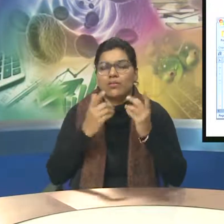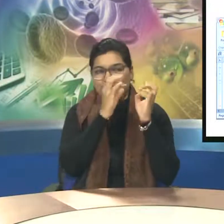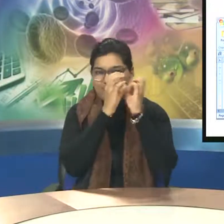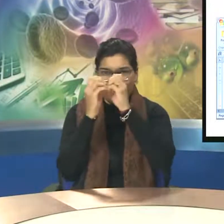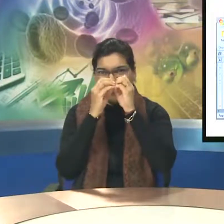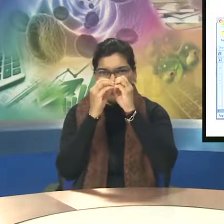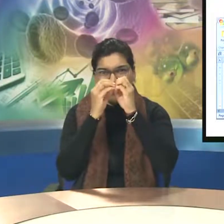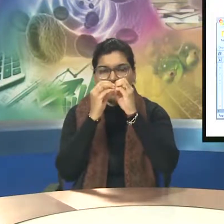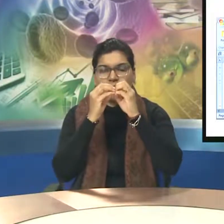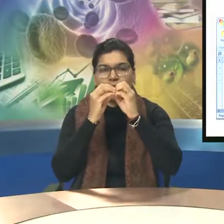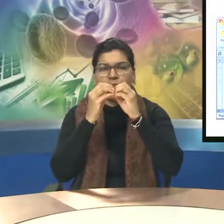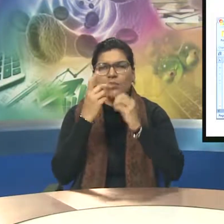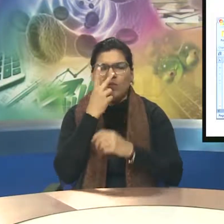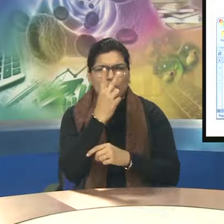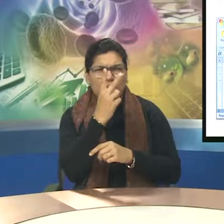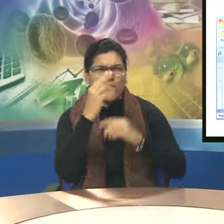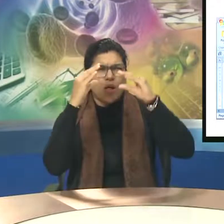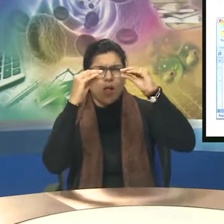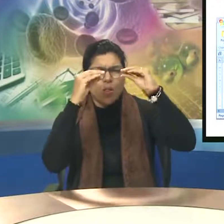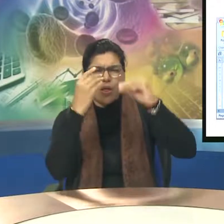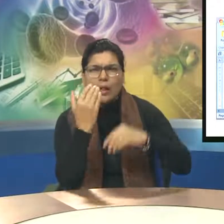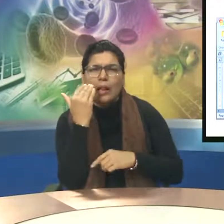What should be the